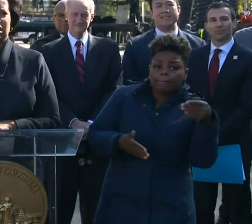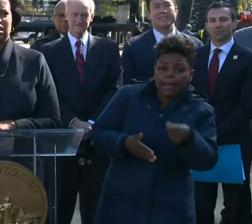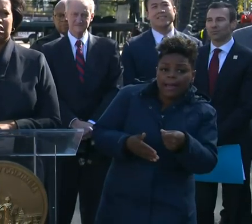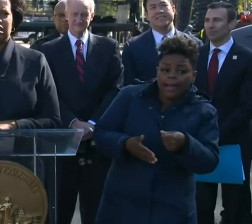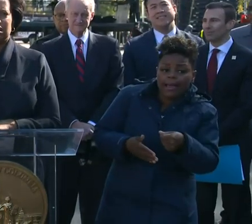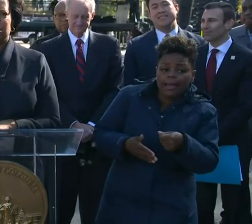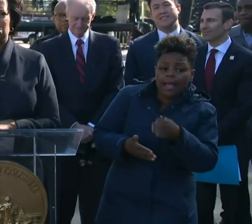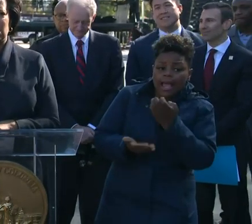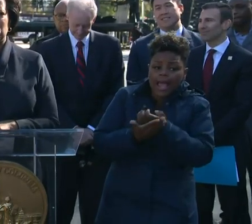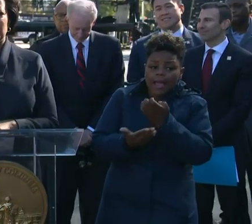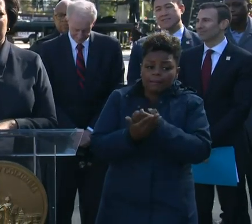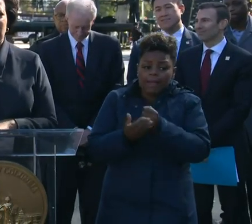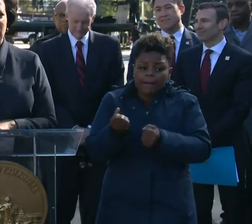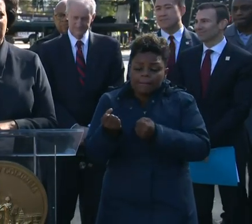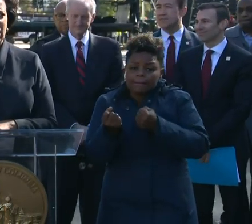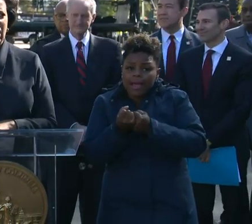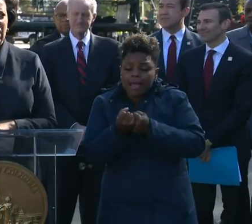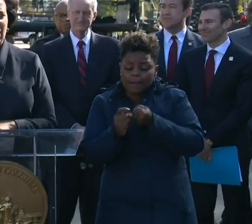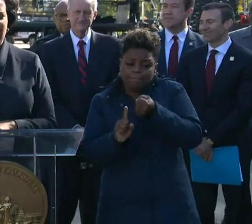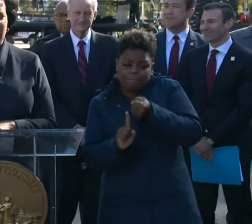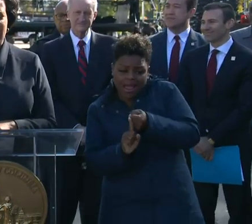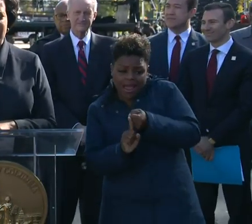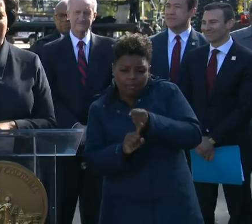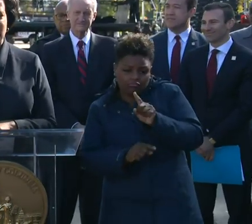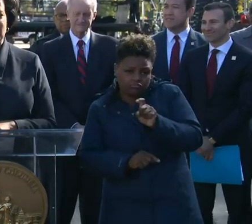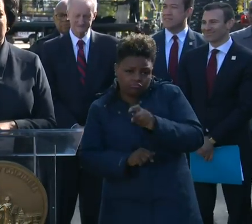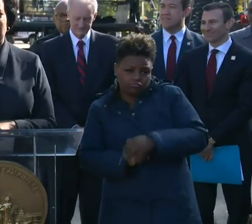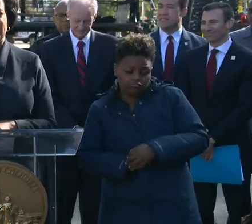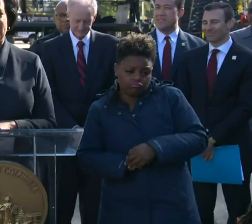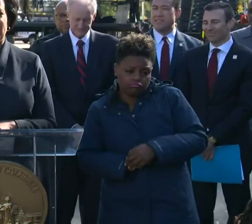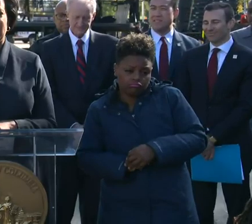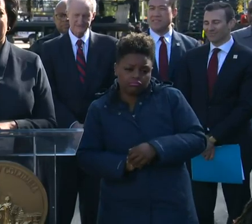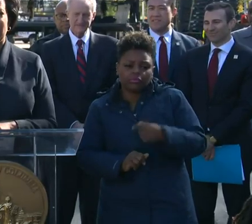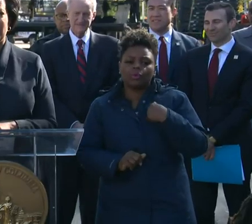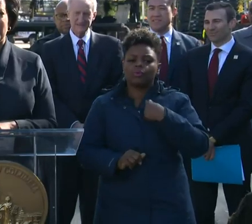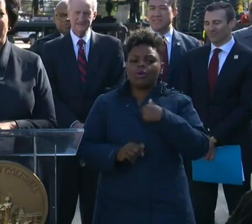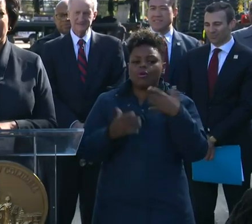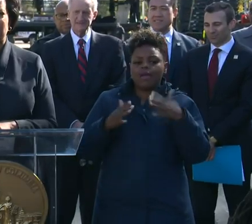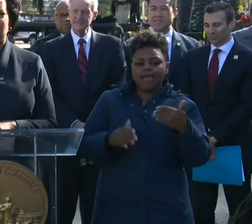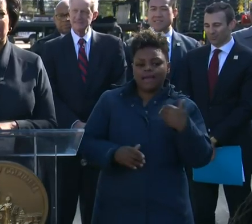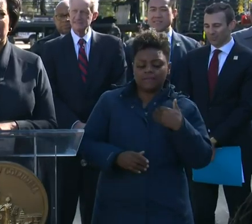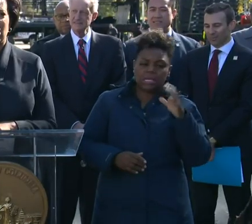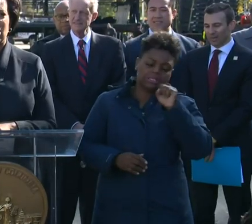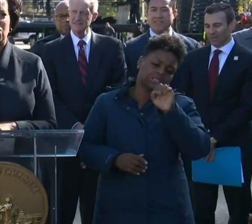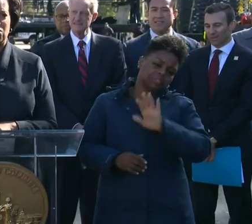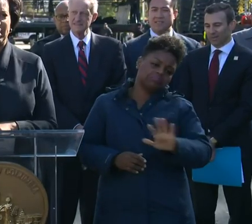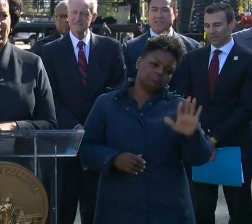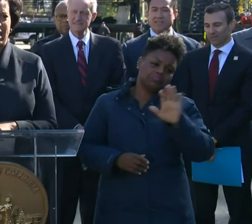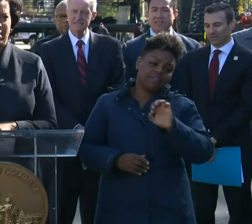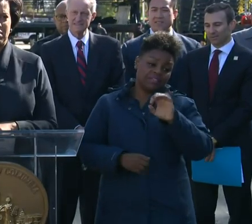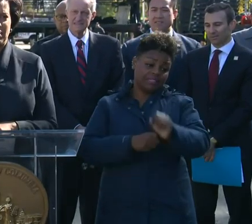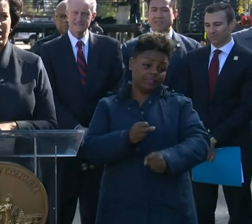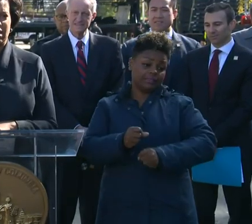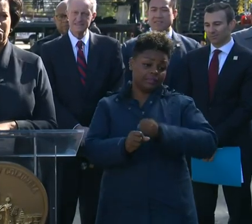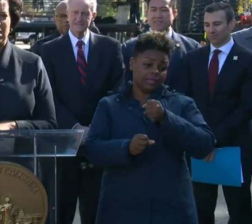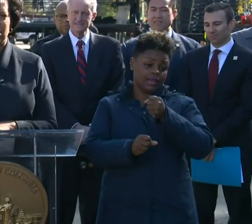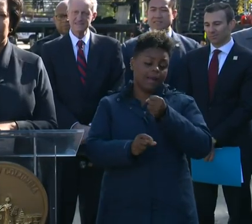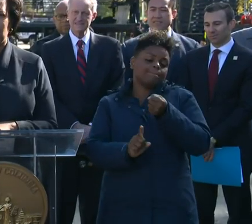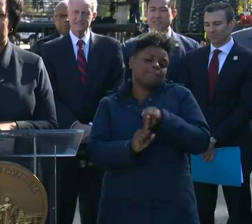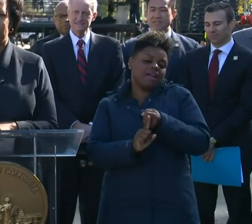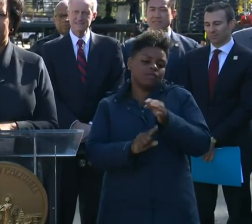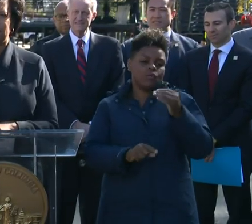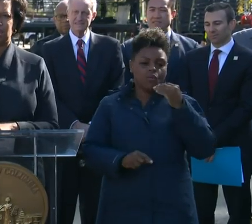having thousands? Well, we already have an estimate of the impact of the home games. We had